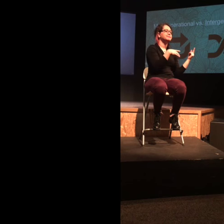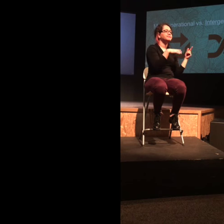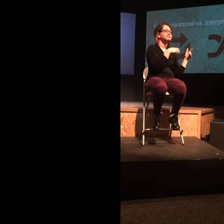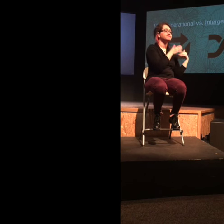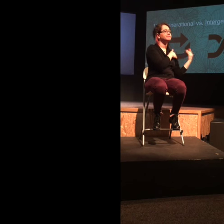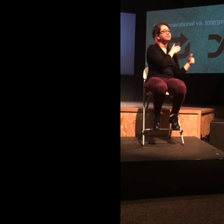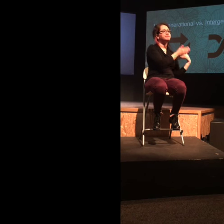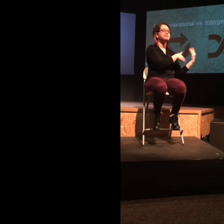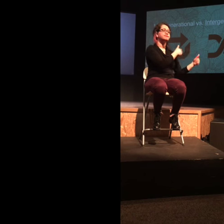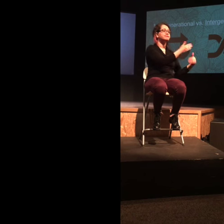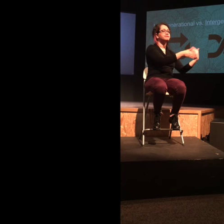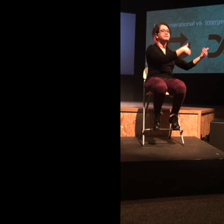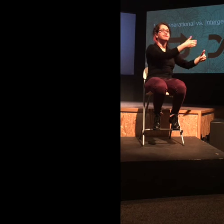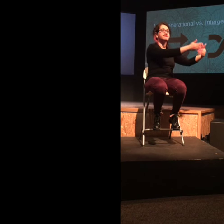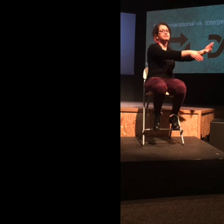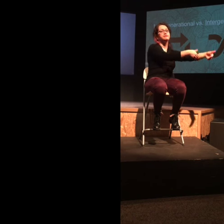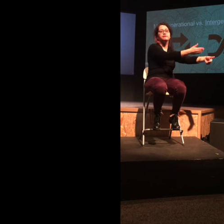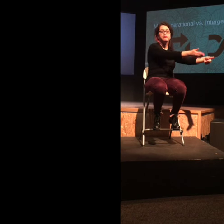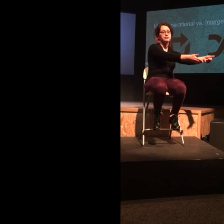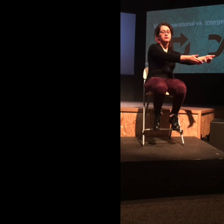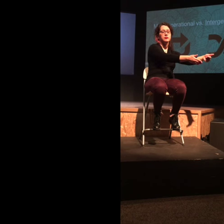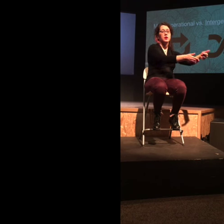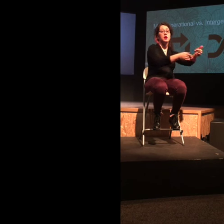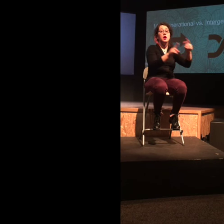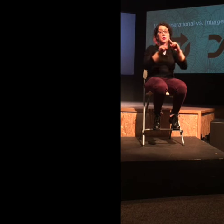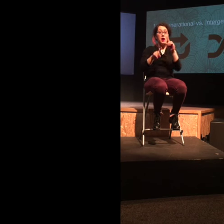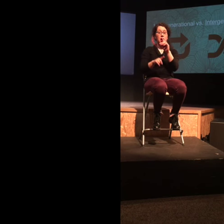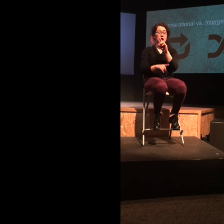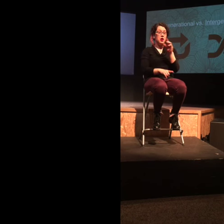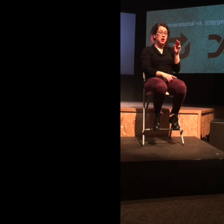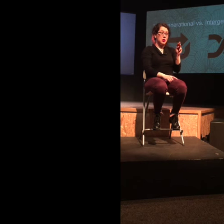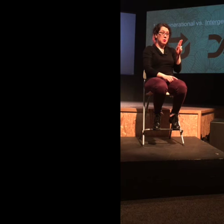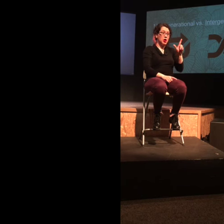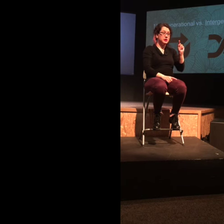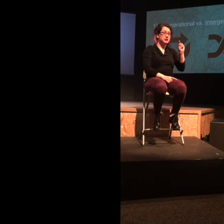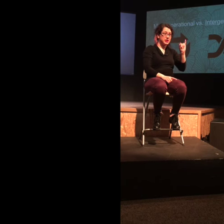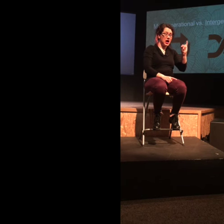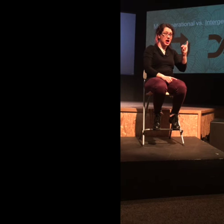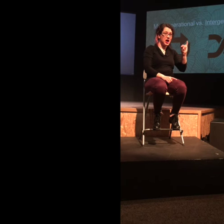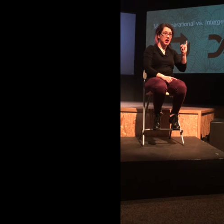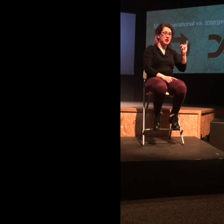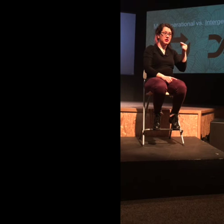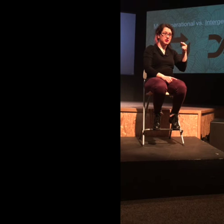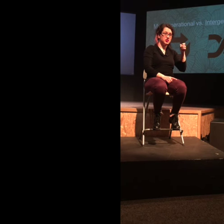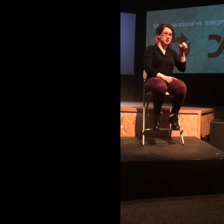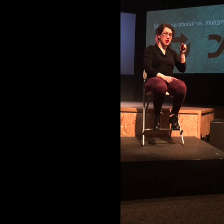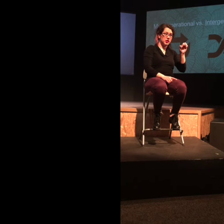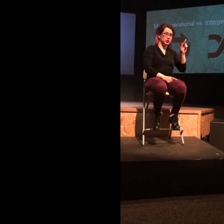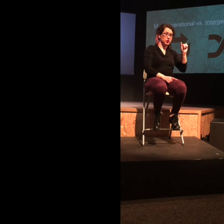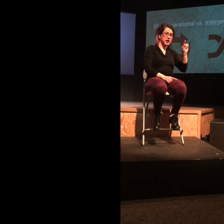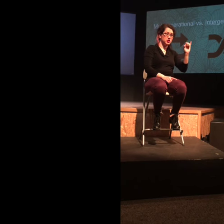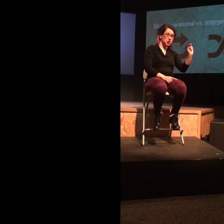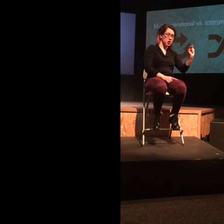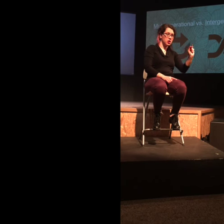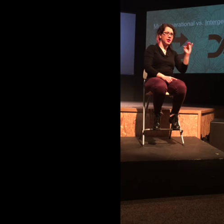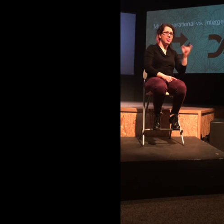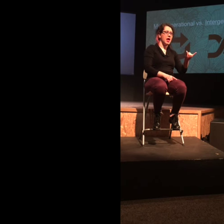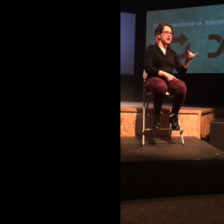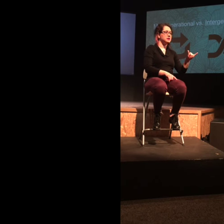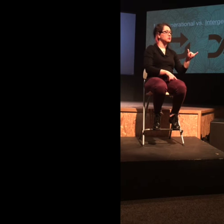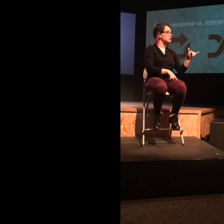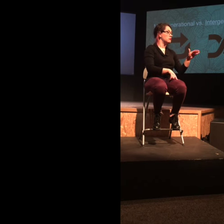have kids and adults in the same room, but they leave the room before you know more about a different generation than when you walked